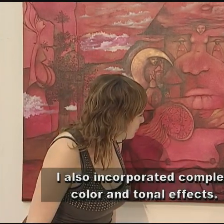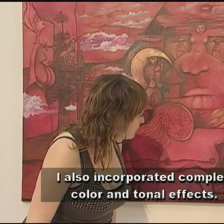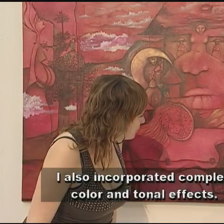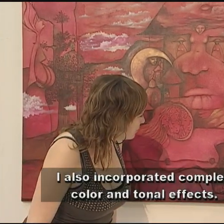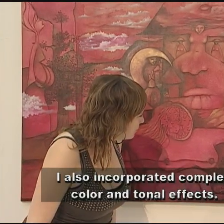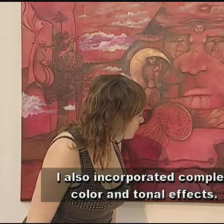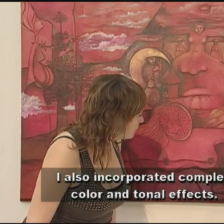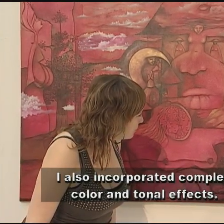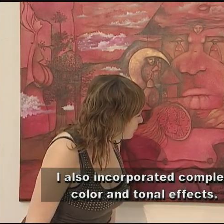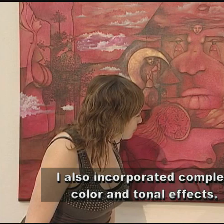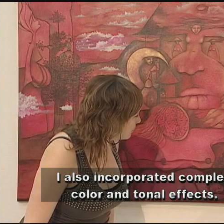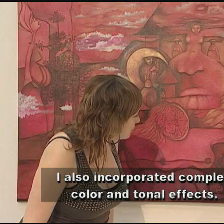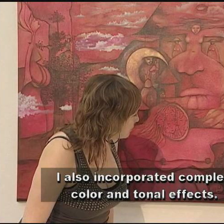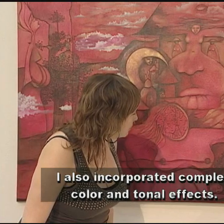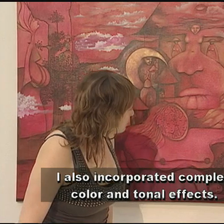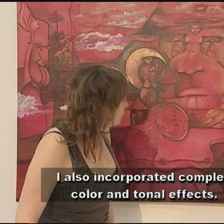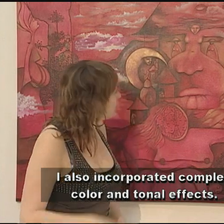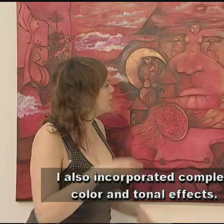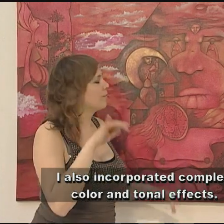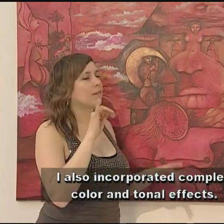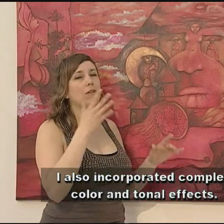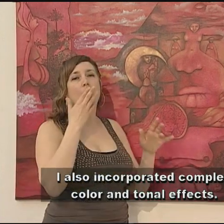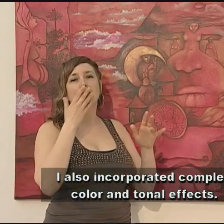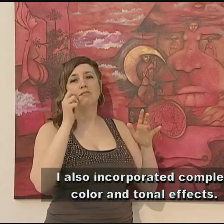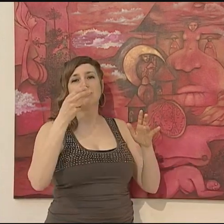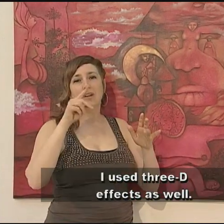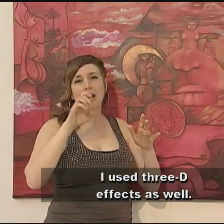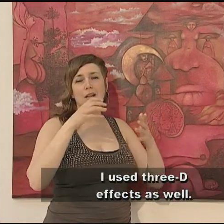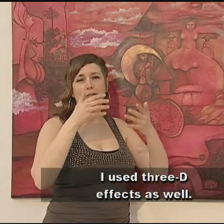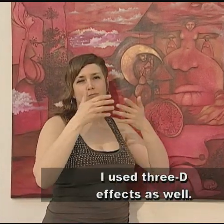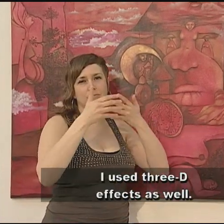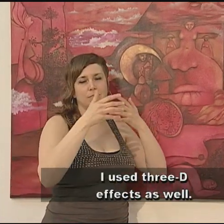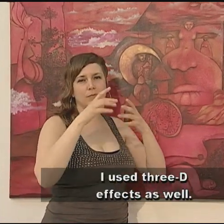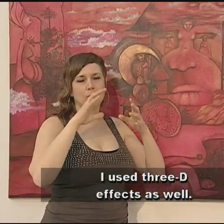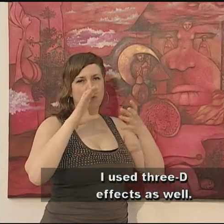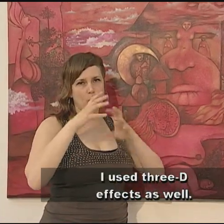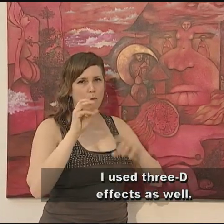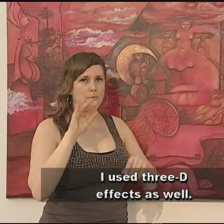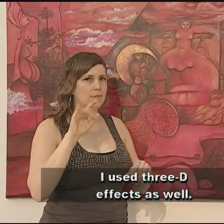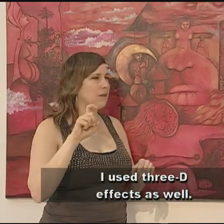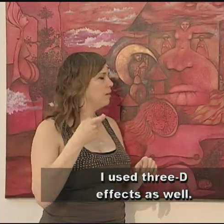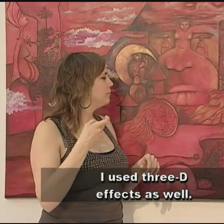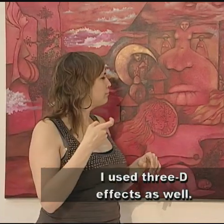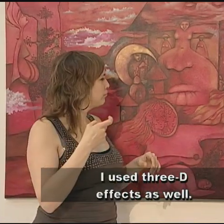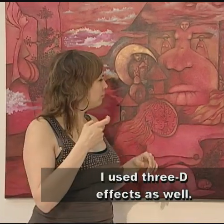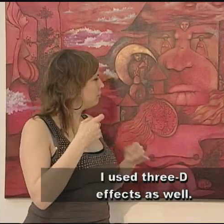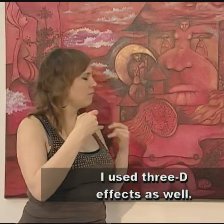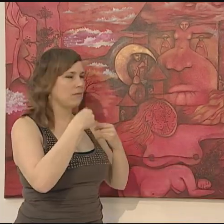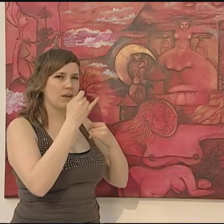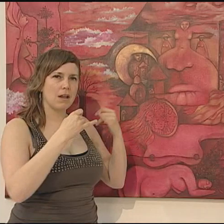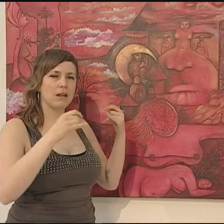I also incorporated complex color and tonal effects. I used 3D effects as well.